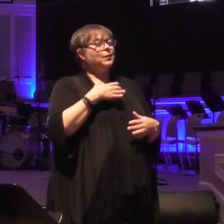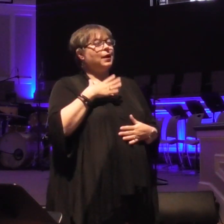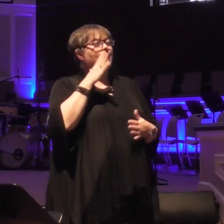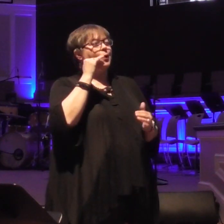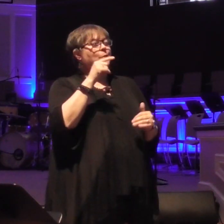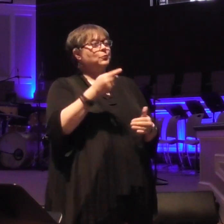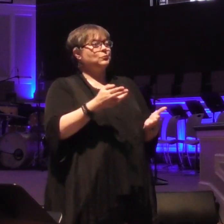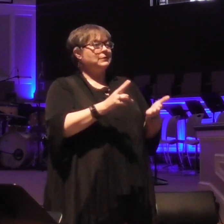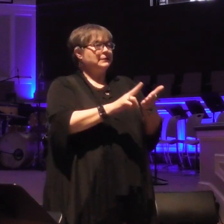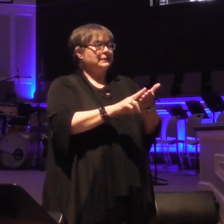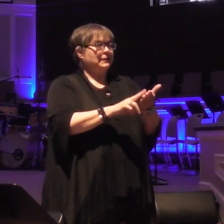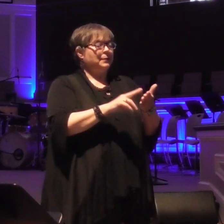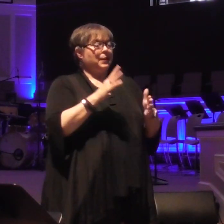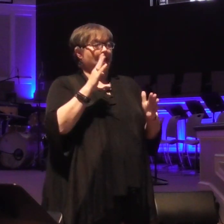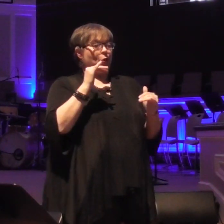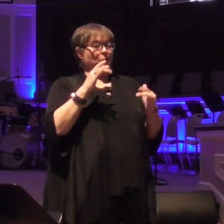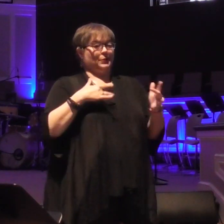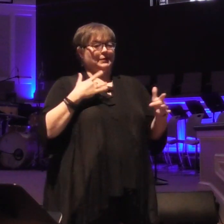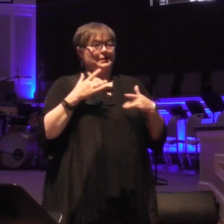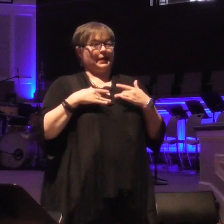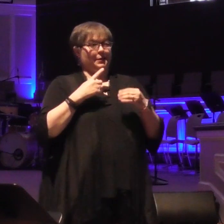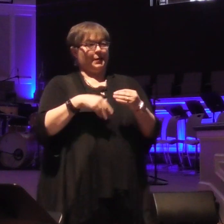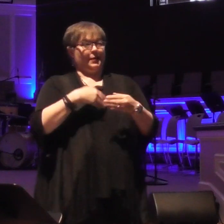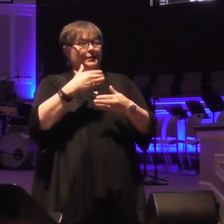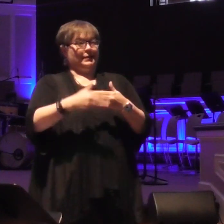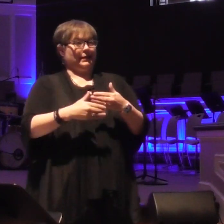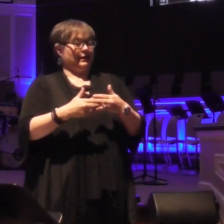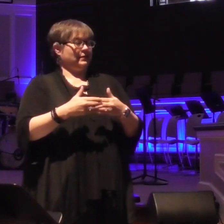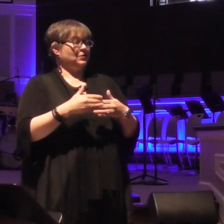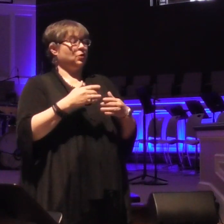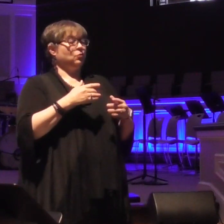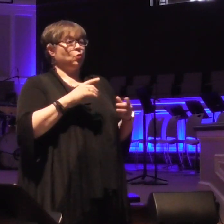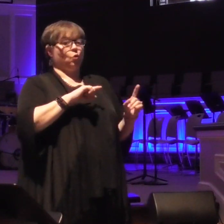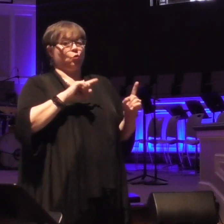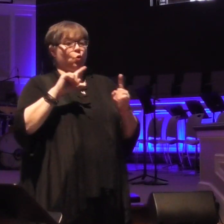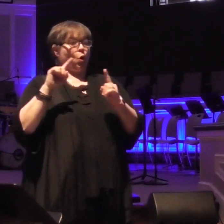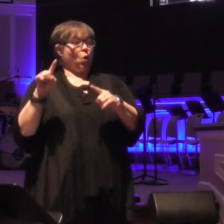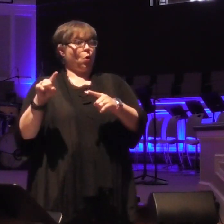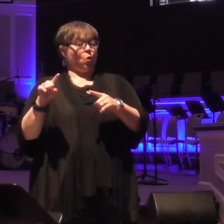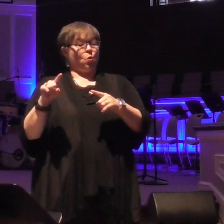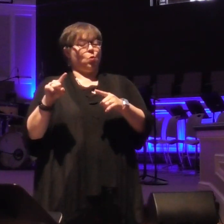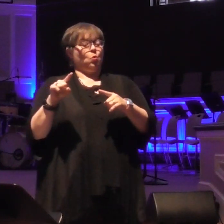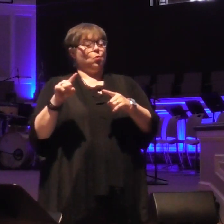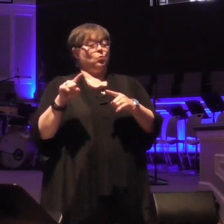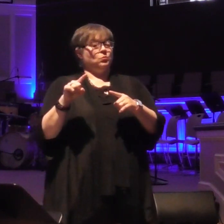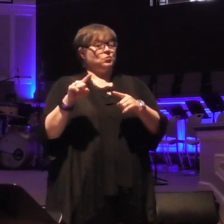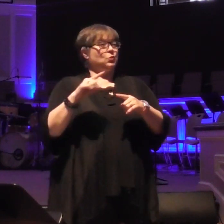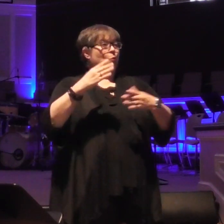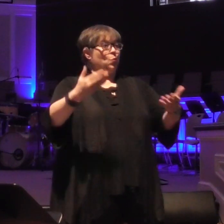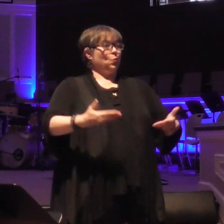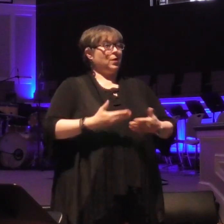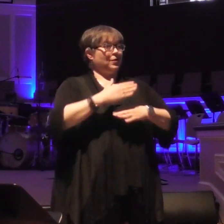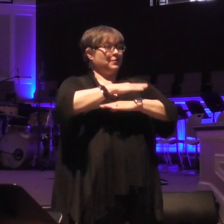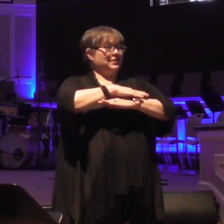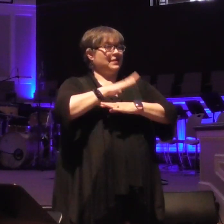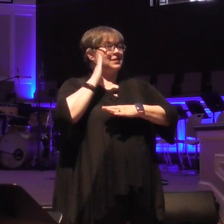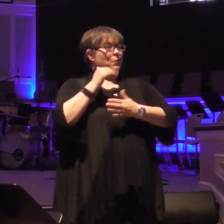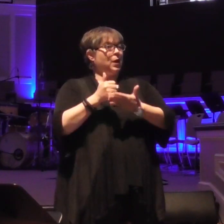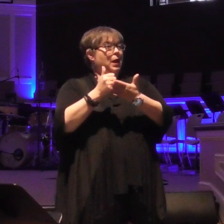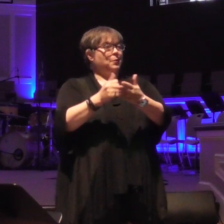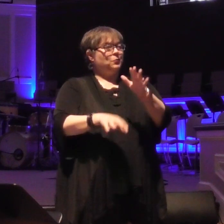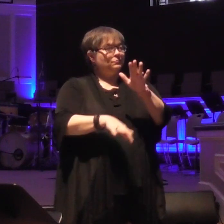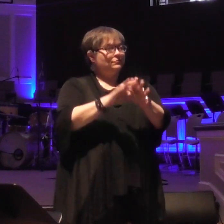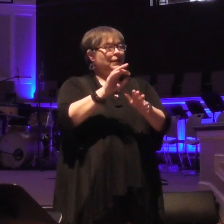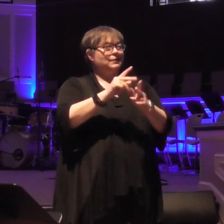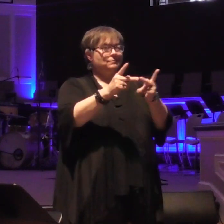you'll be headed to Bible study next. If you're not sure where to go, head to the welcome desk in the gathering space and people will be there to help you. If this is